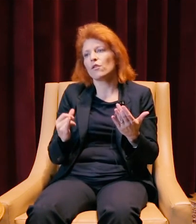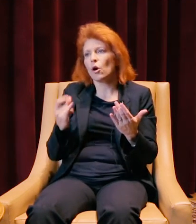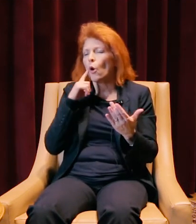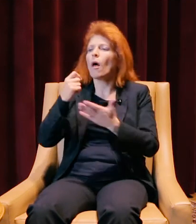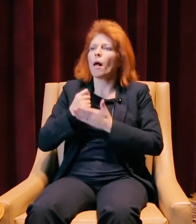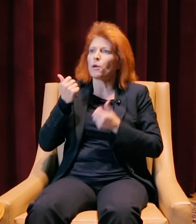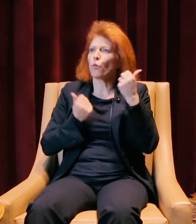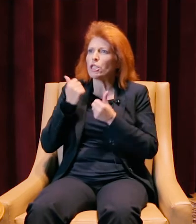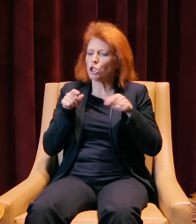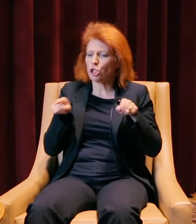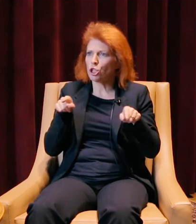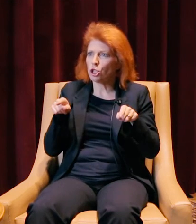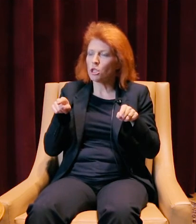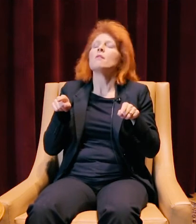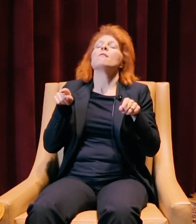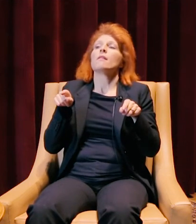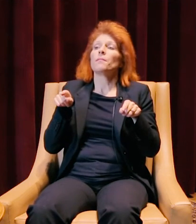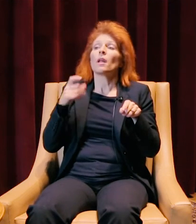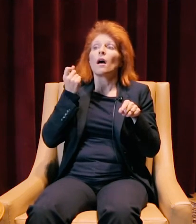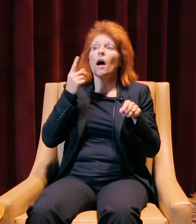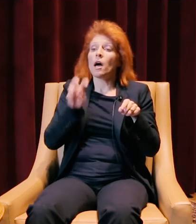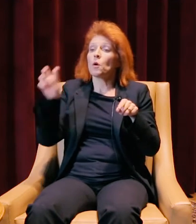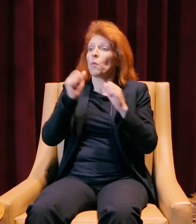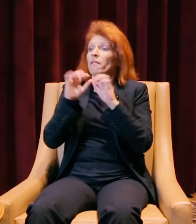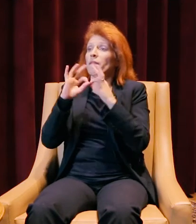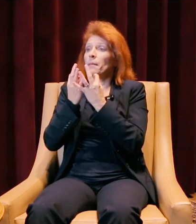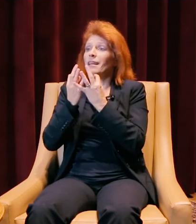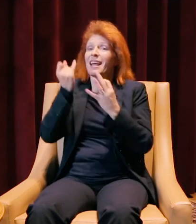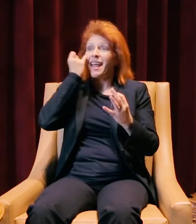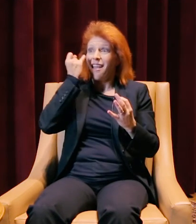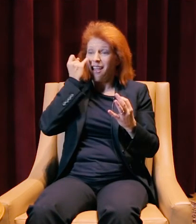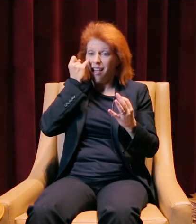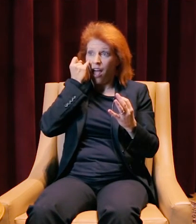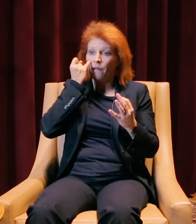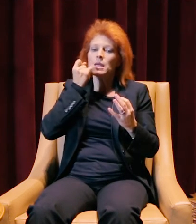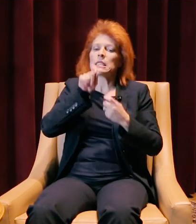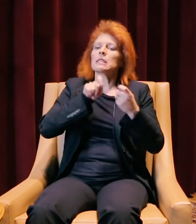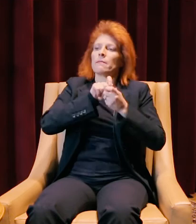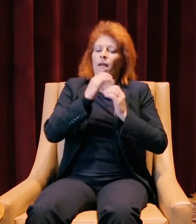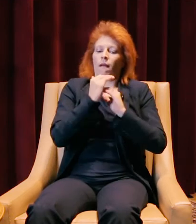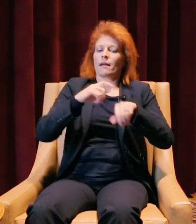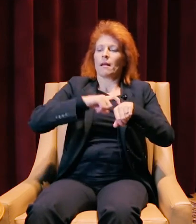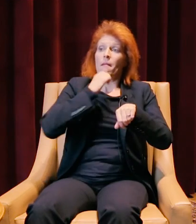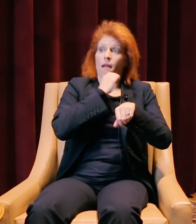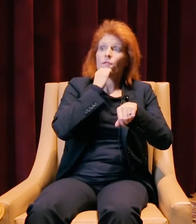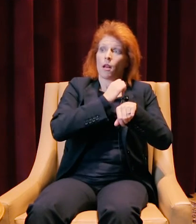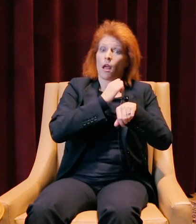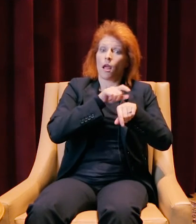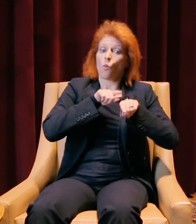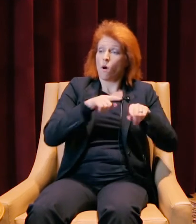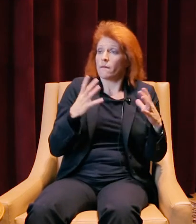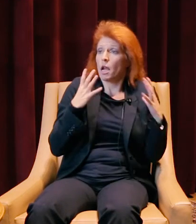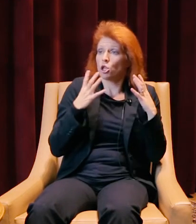enable me? And I made a conscious decision, even though I was traveling with my family, that if I dedicated a certain amount of time every day while on